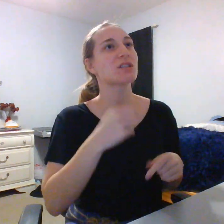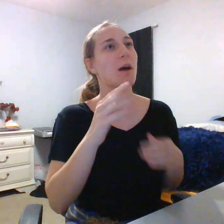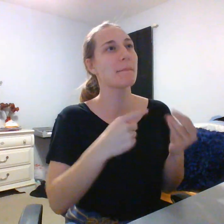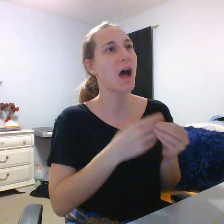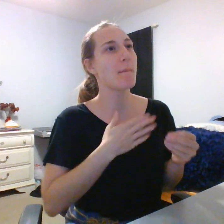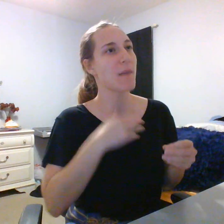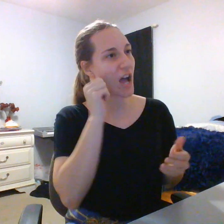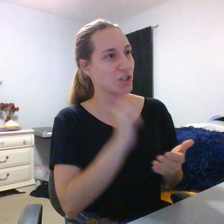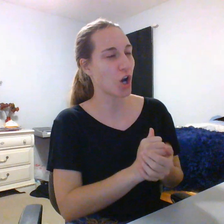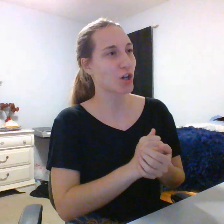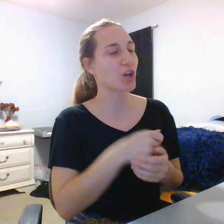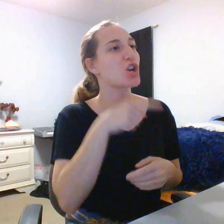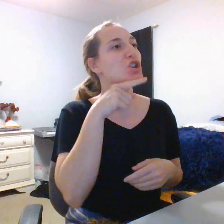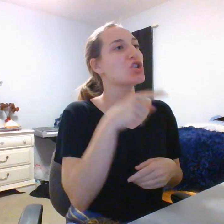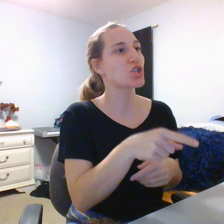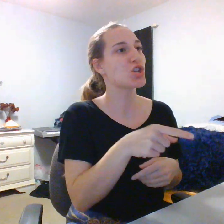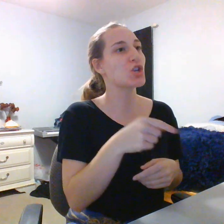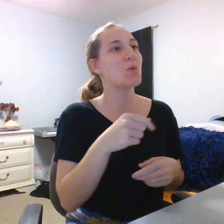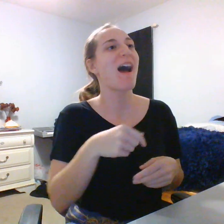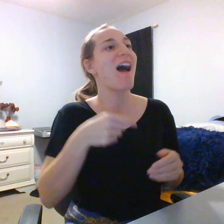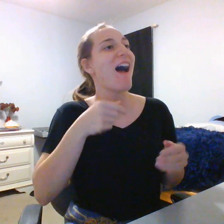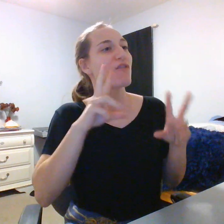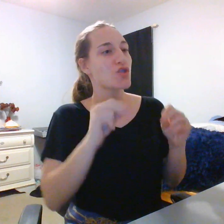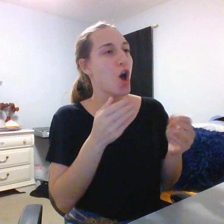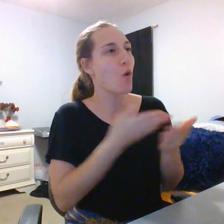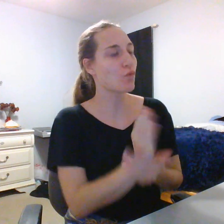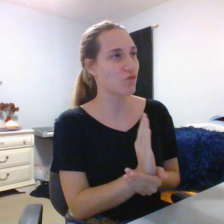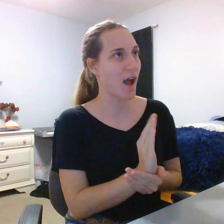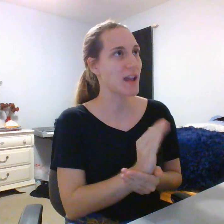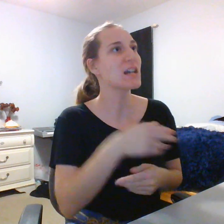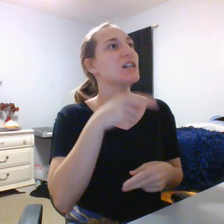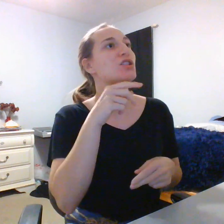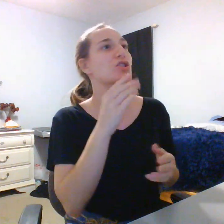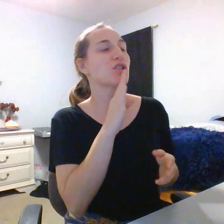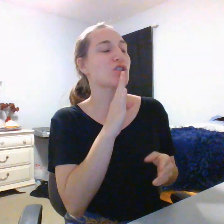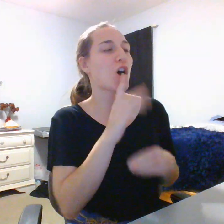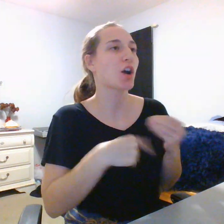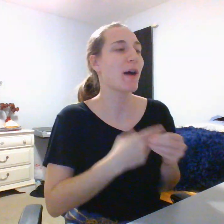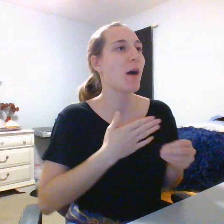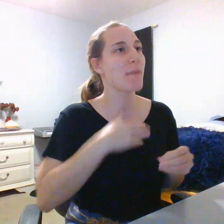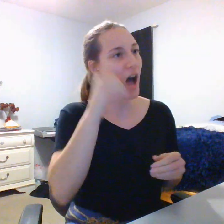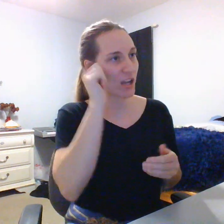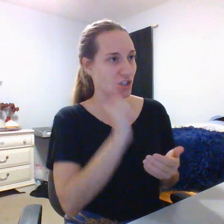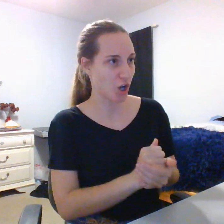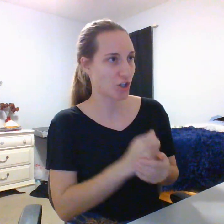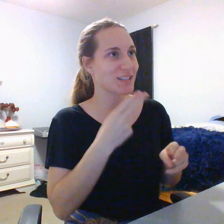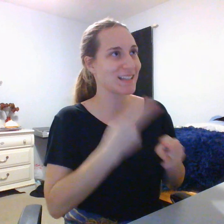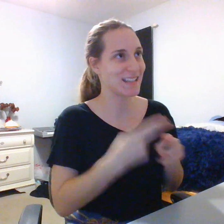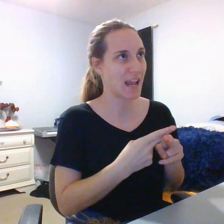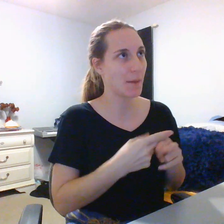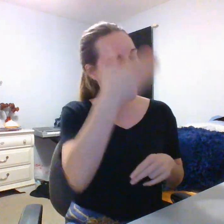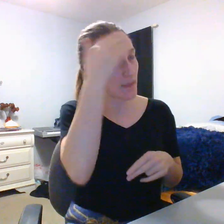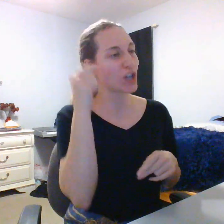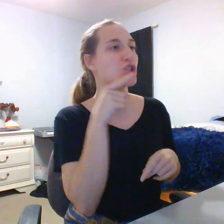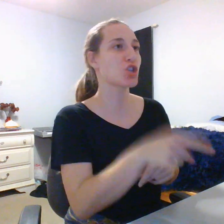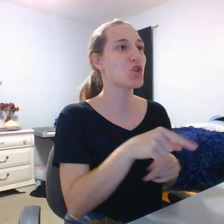do that. But you have absolutely no right to ever mention my daughter's name because you are the one who killed her father. You